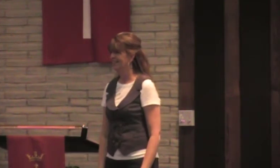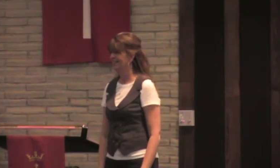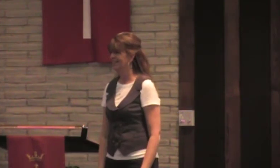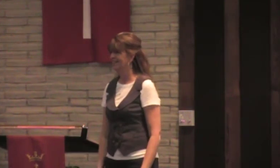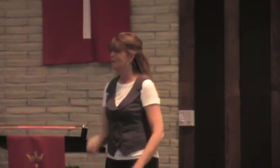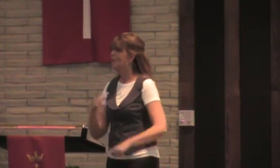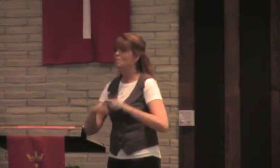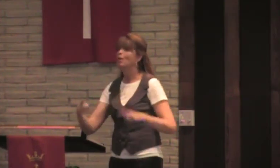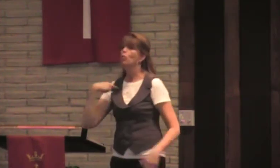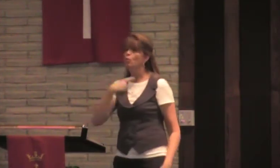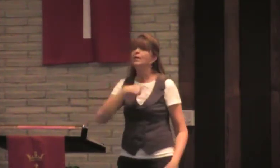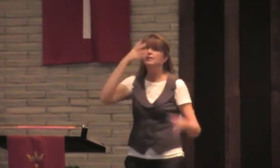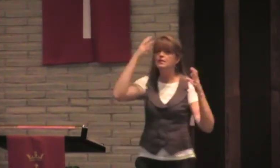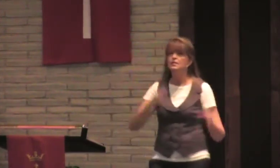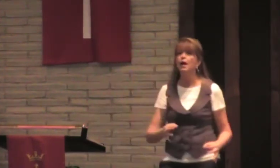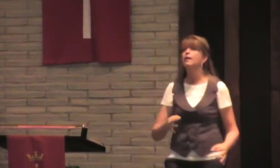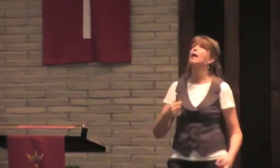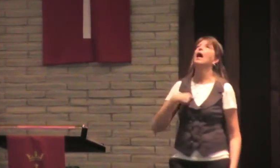happen.